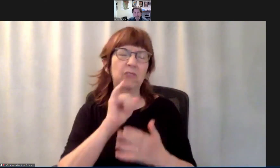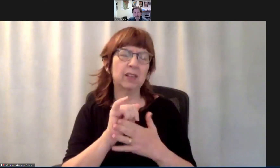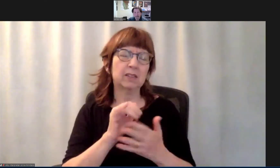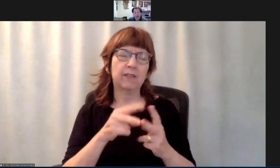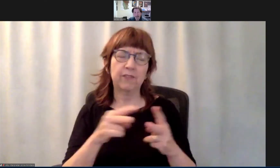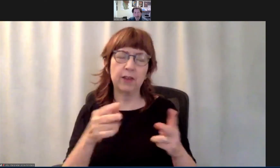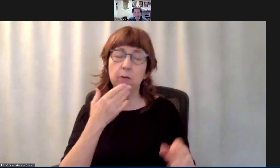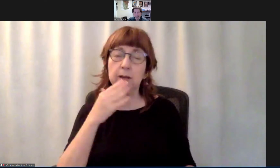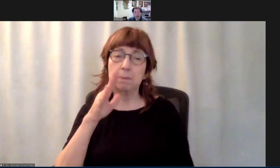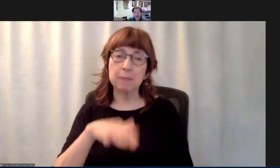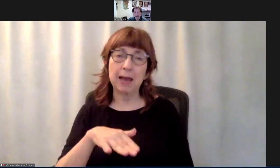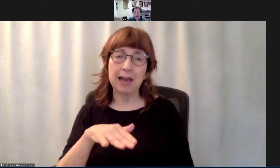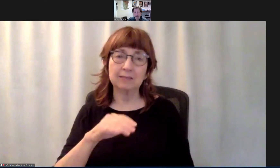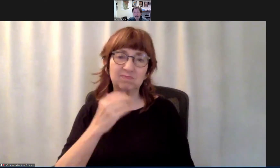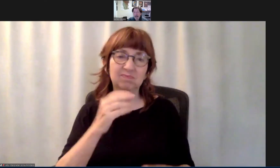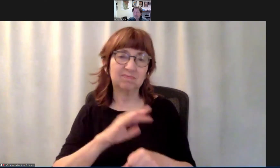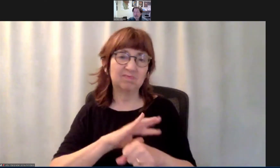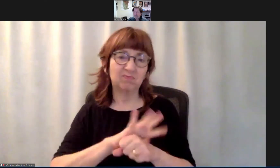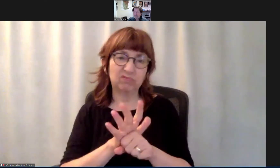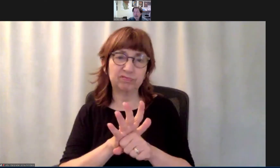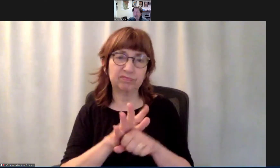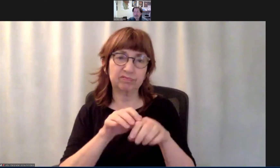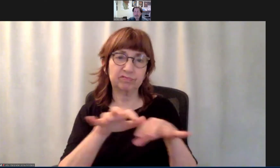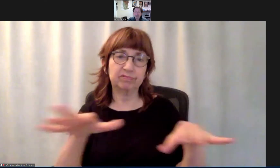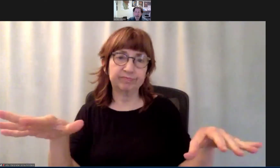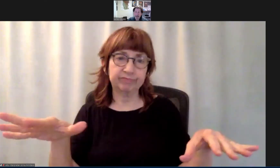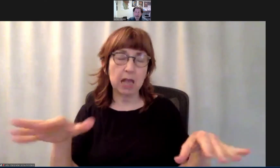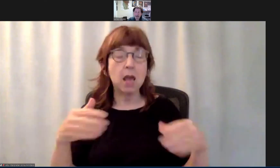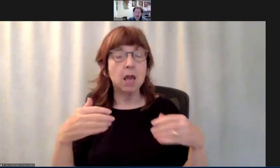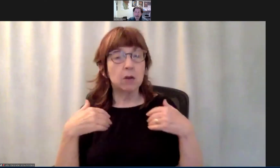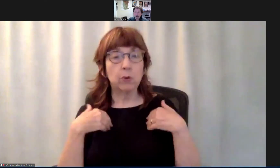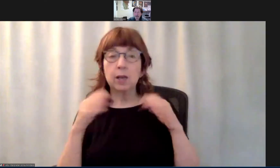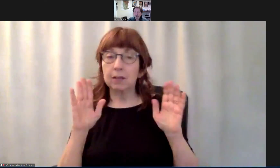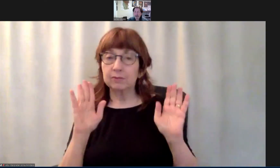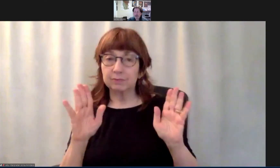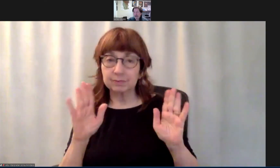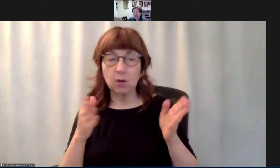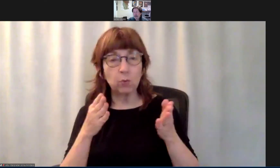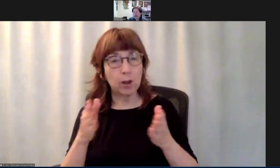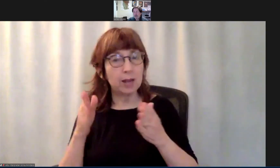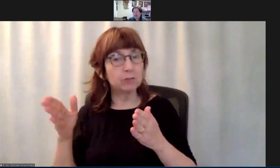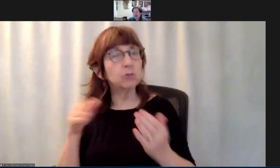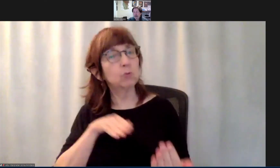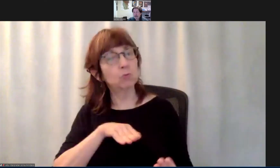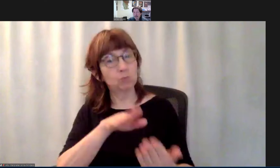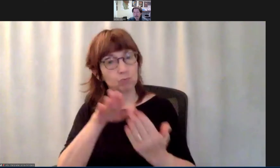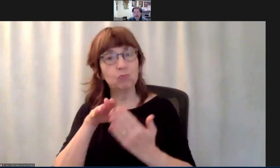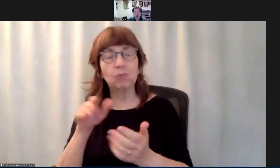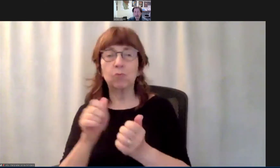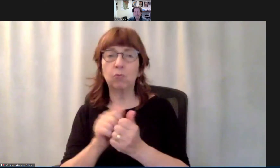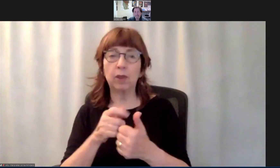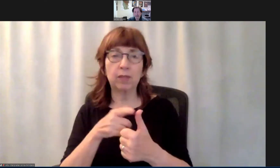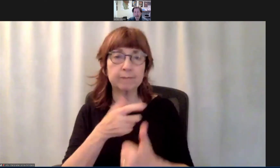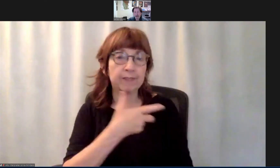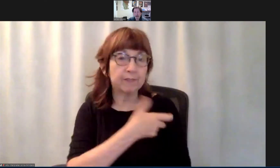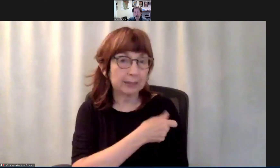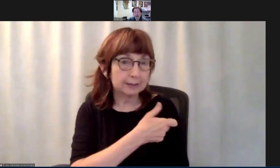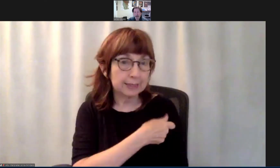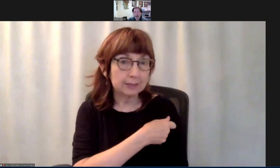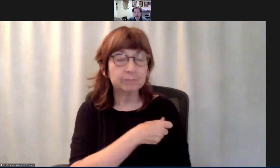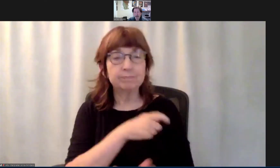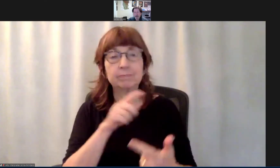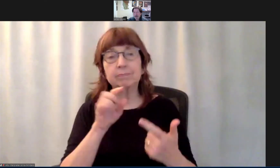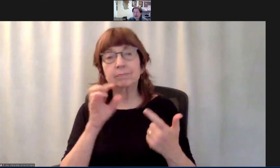bad pandemic. We have some excellent ways to address that with vaccination, and